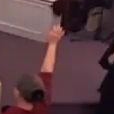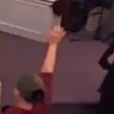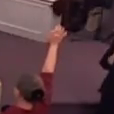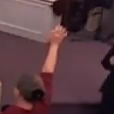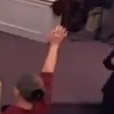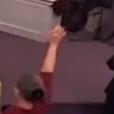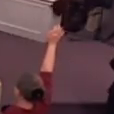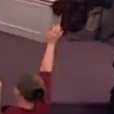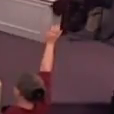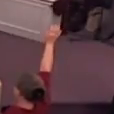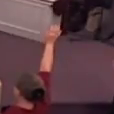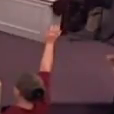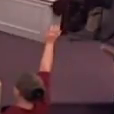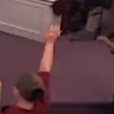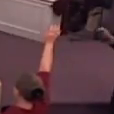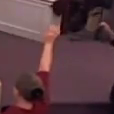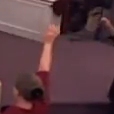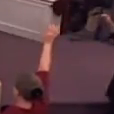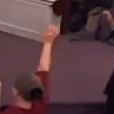Oh,